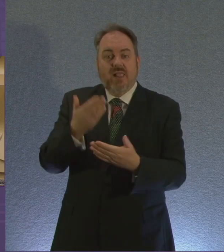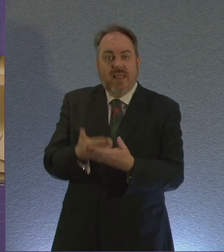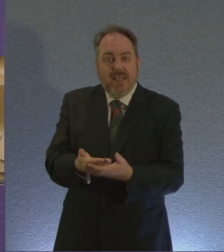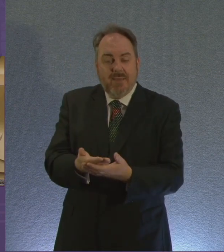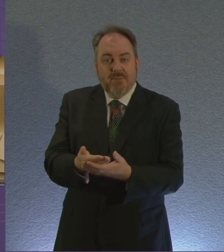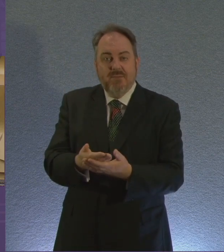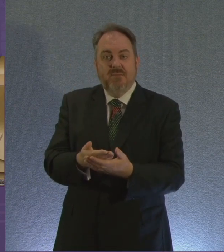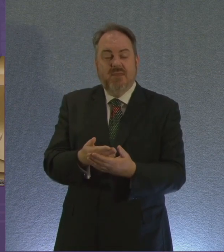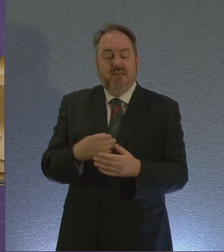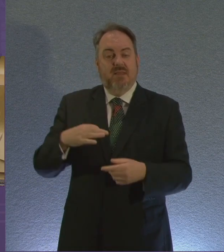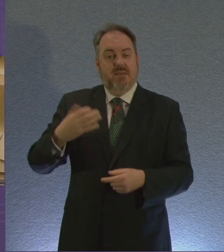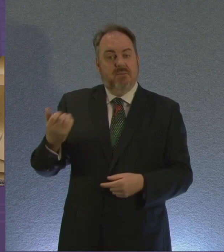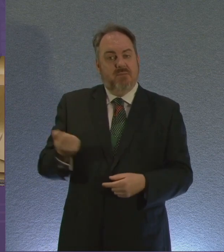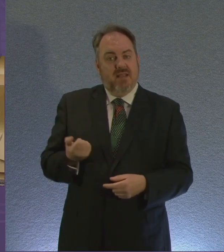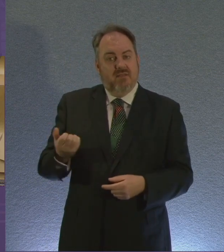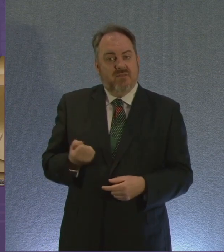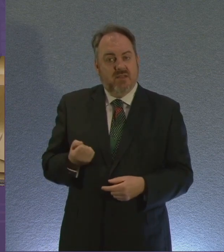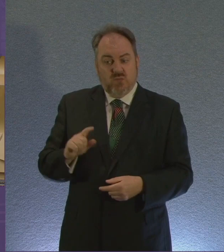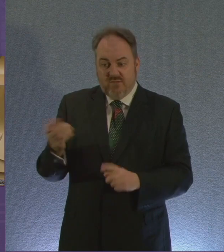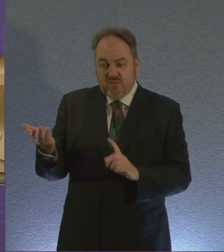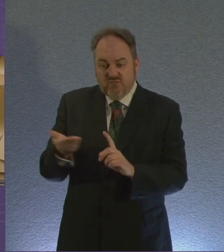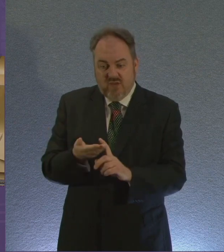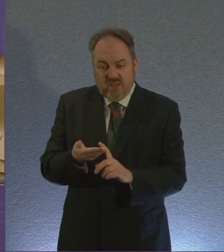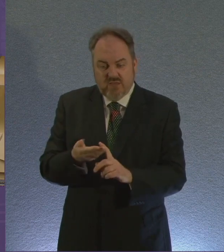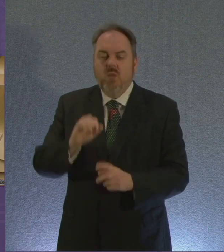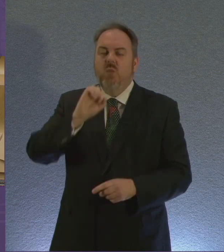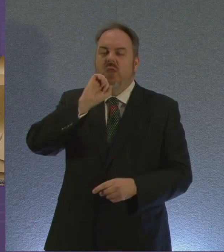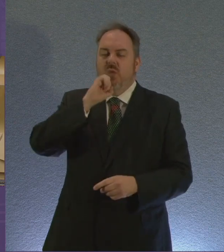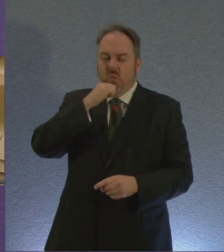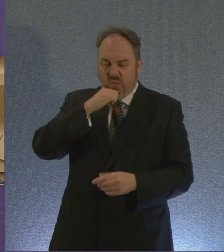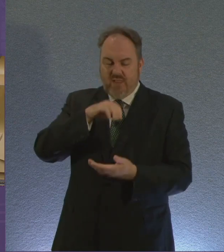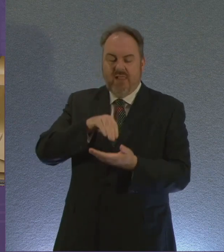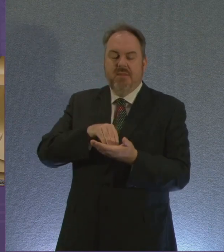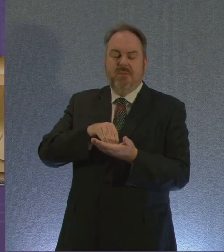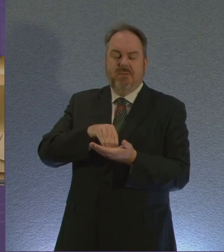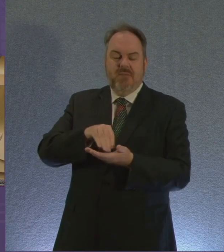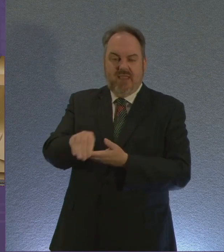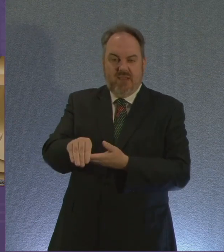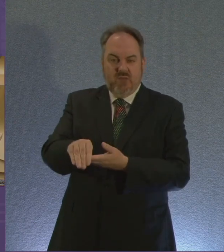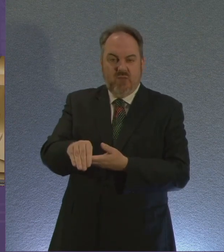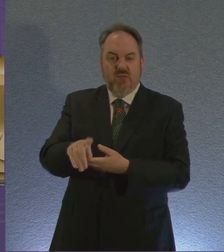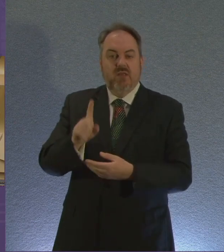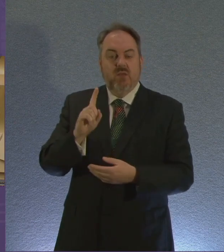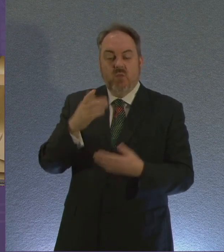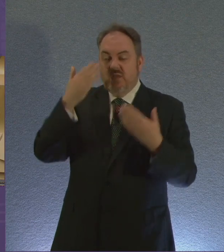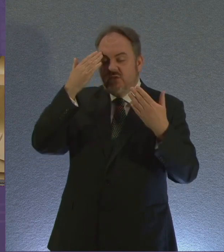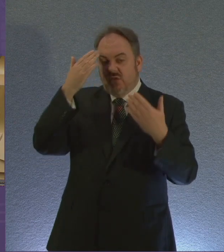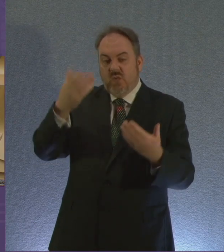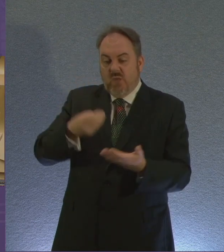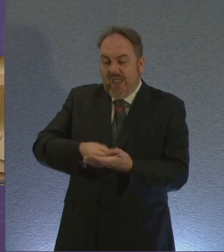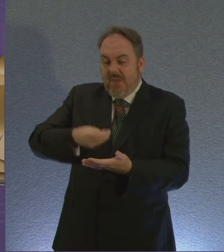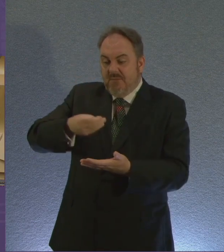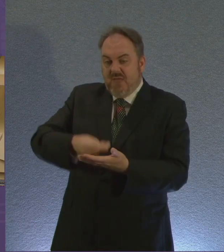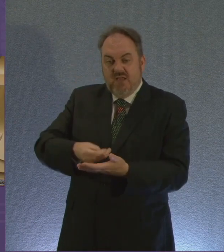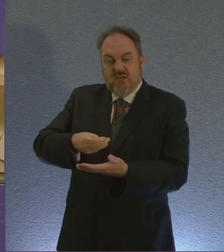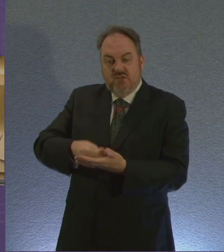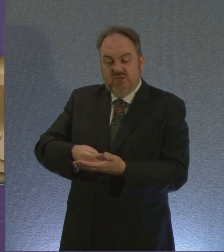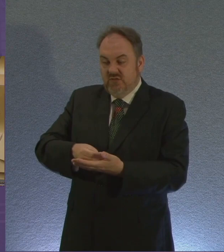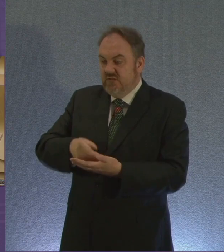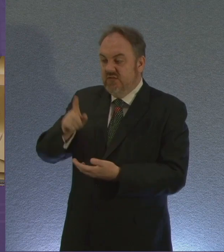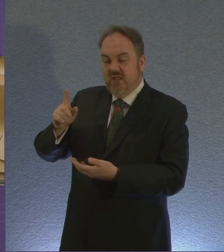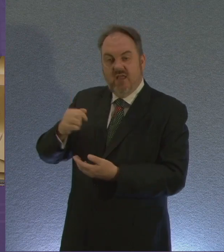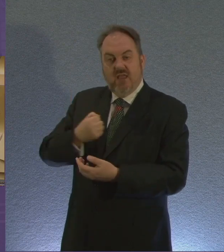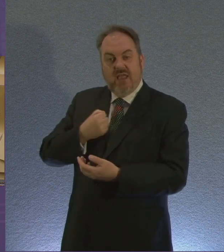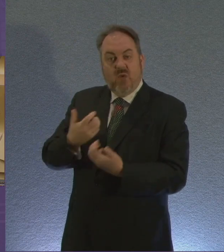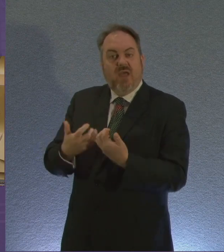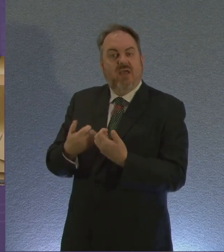paid. It is too early to tell what the impact will be on the Scottish budget, but there inevitably will be an impact on that as we